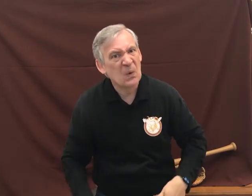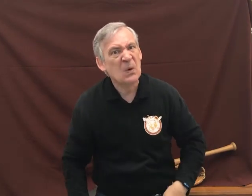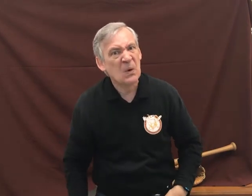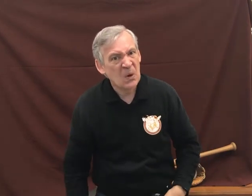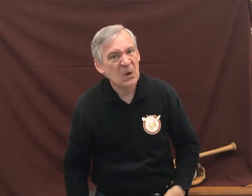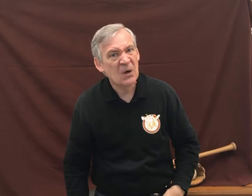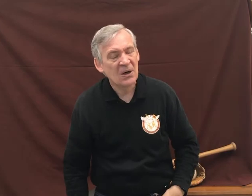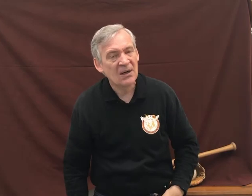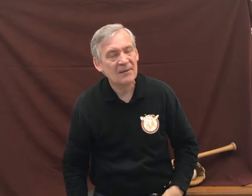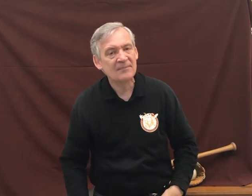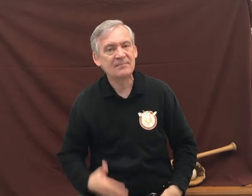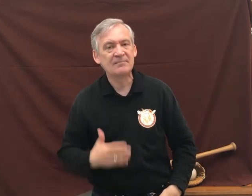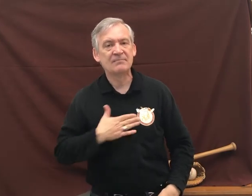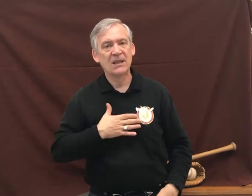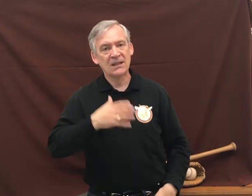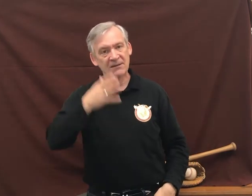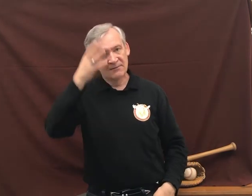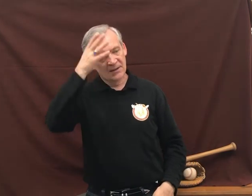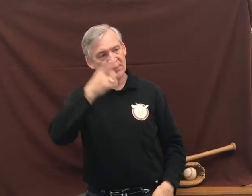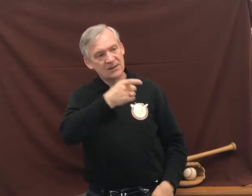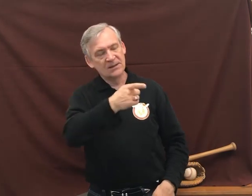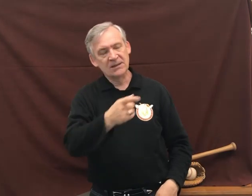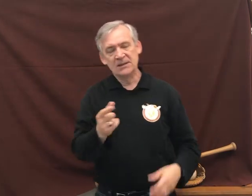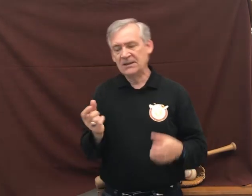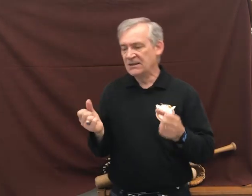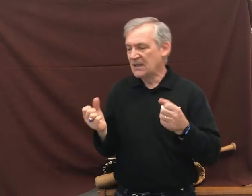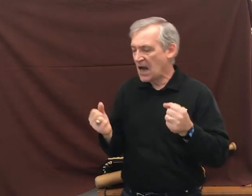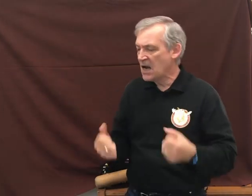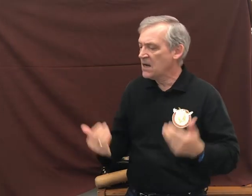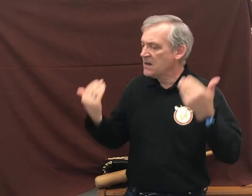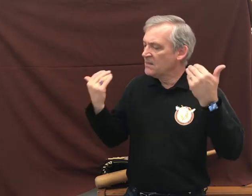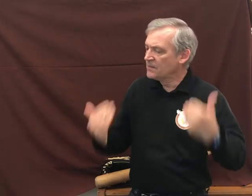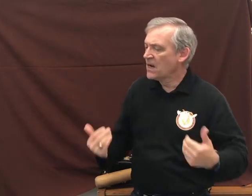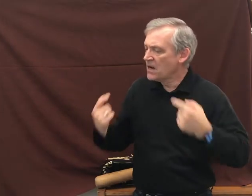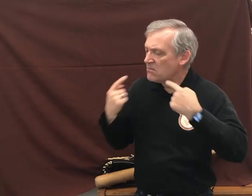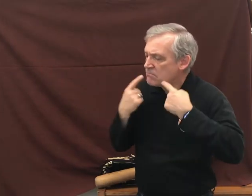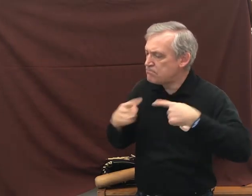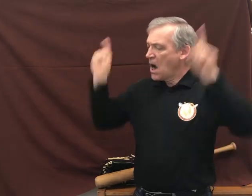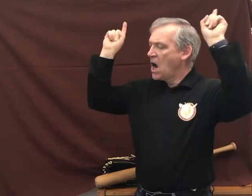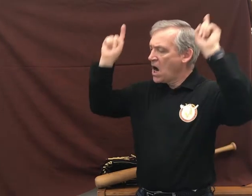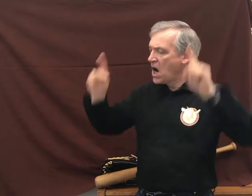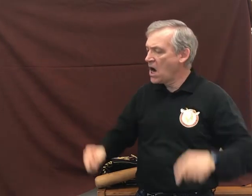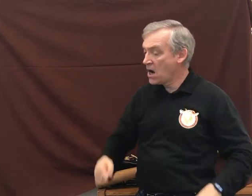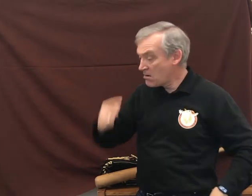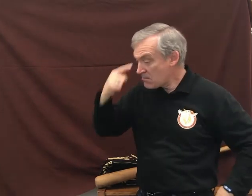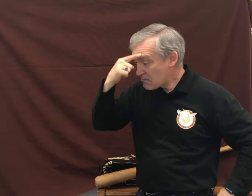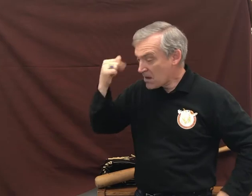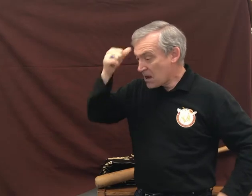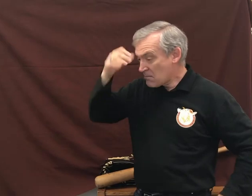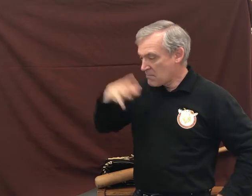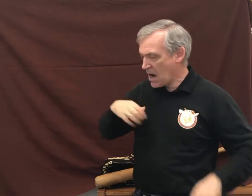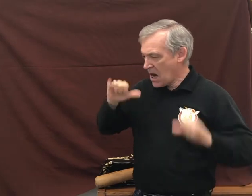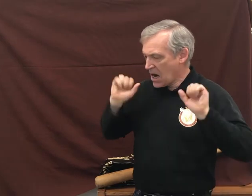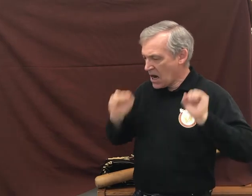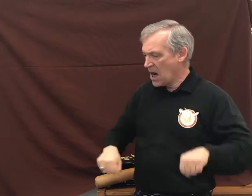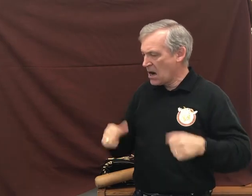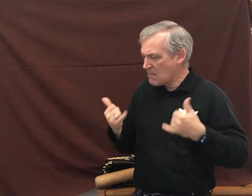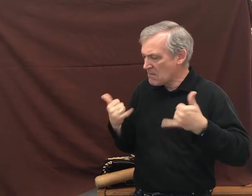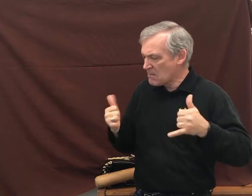My father signed to me, "Now, at last, a Negro will play in the major leagues."